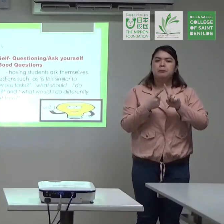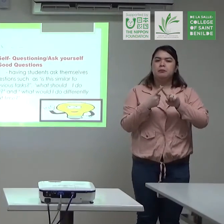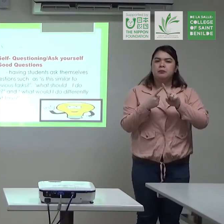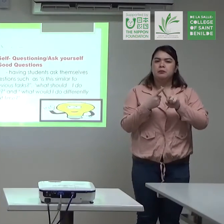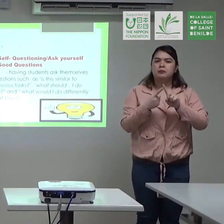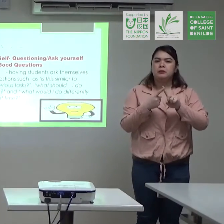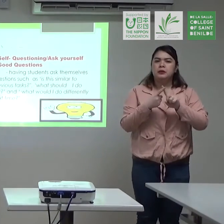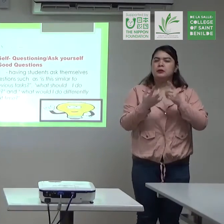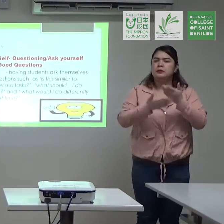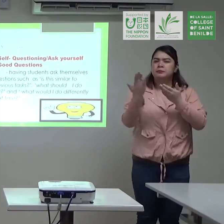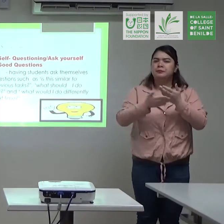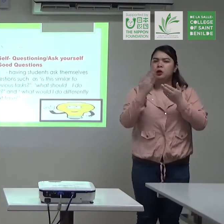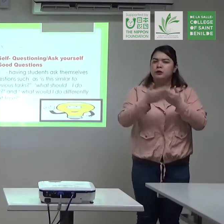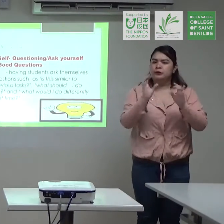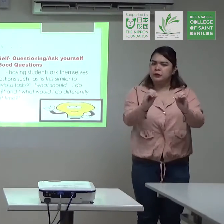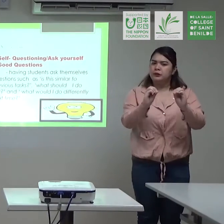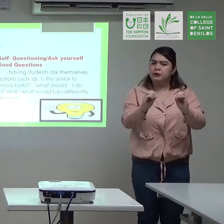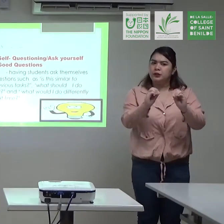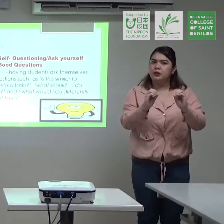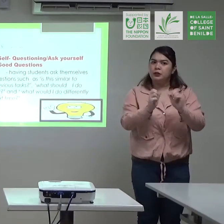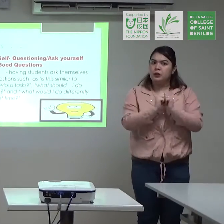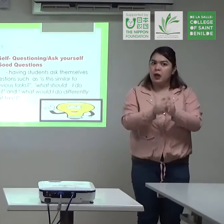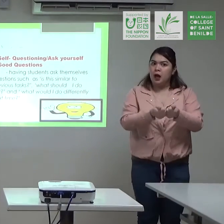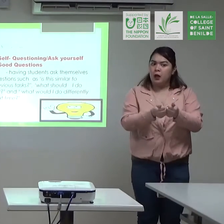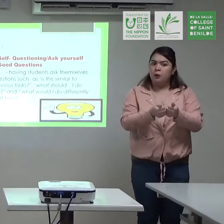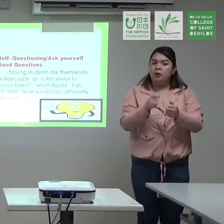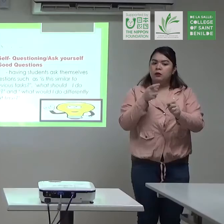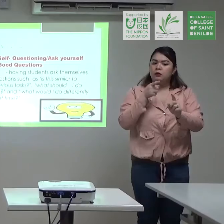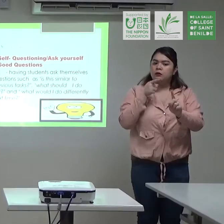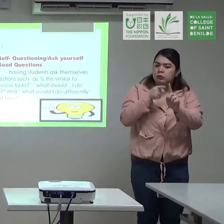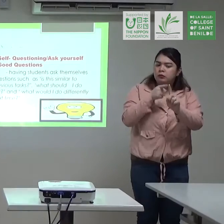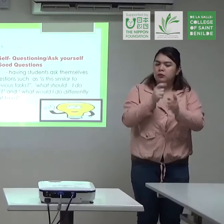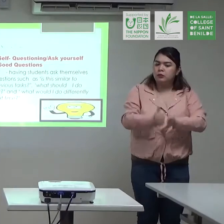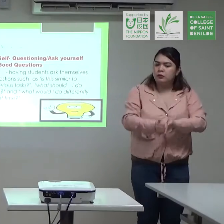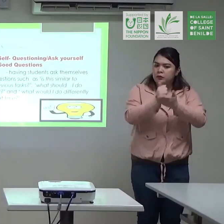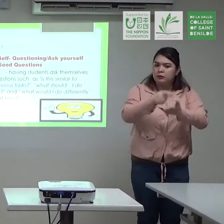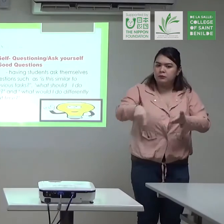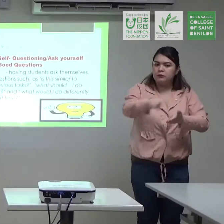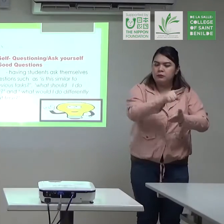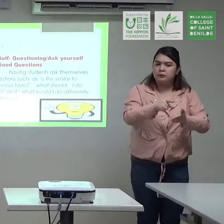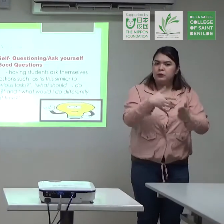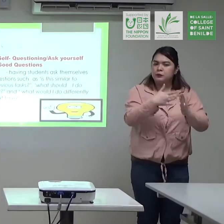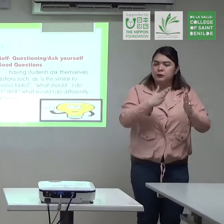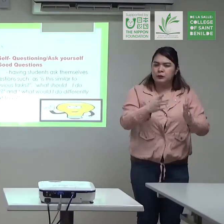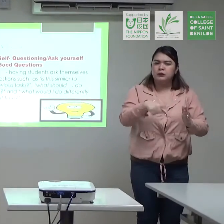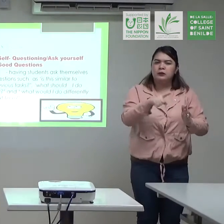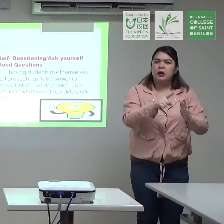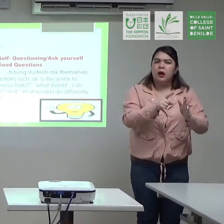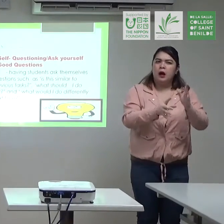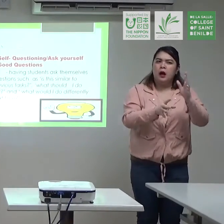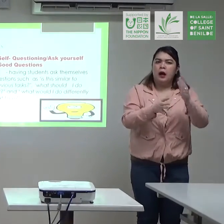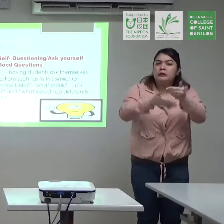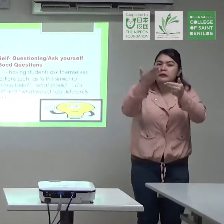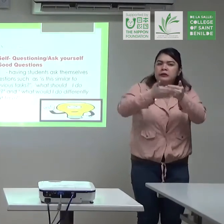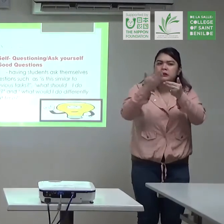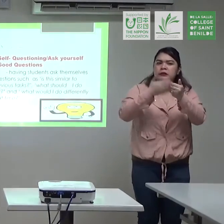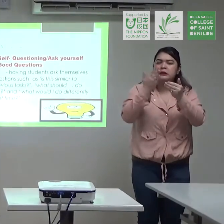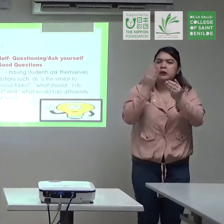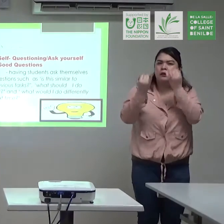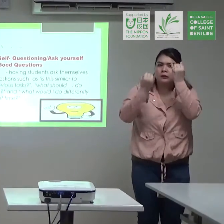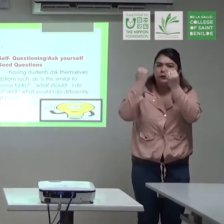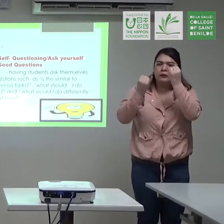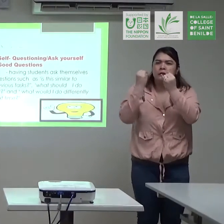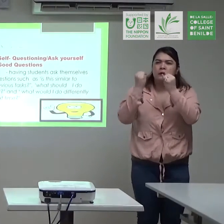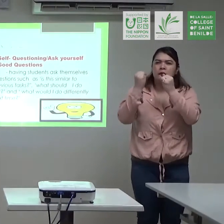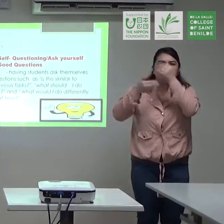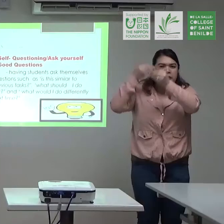simple strategy that the student can do to develop and acquire metacognition strategies and